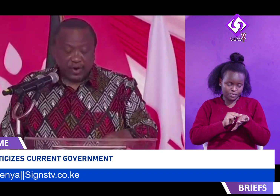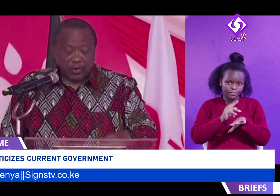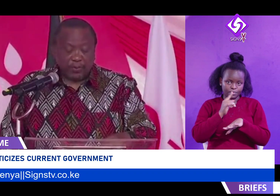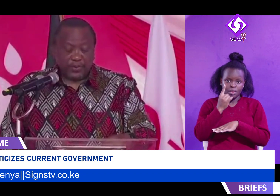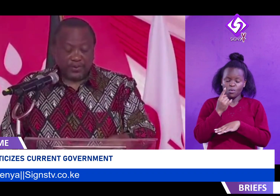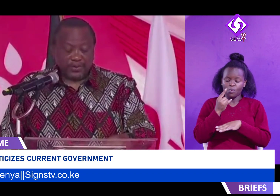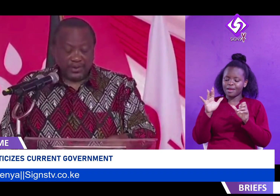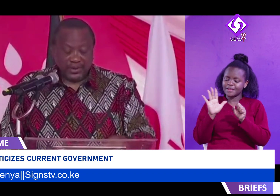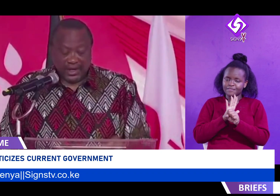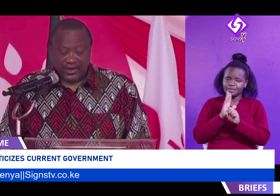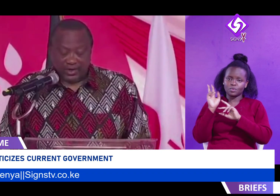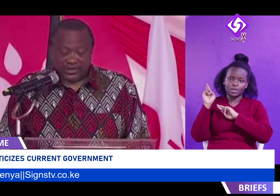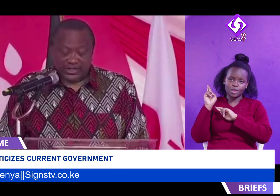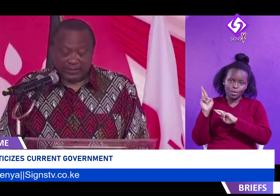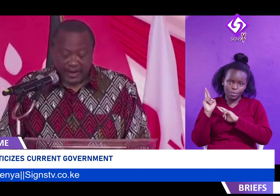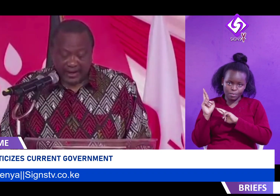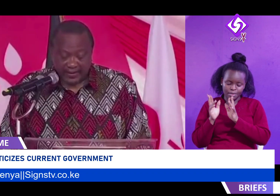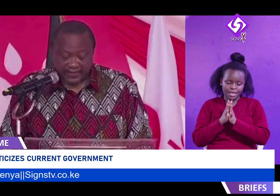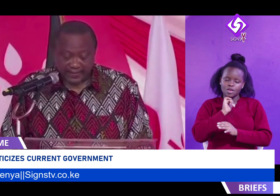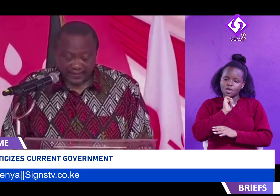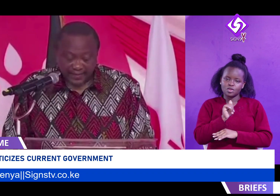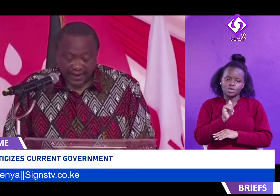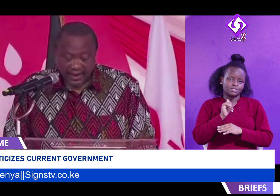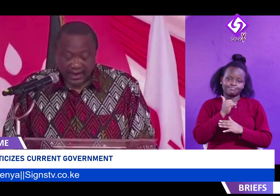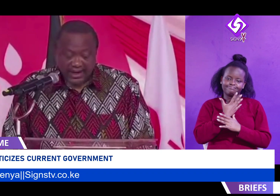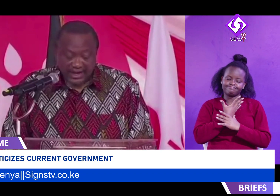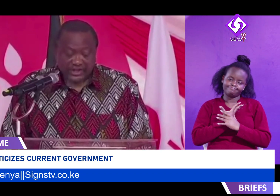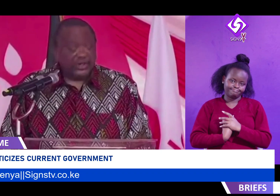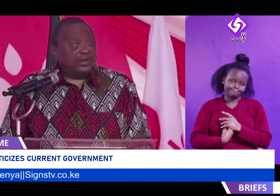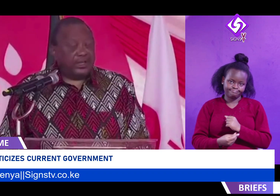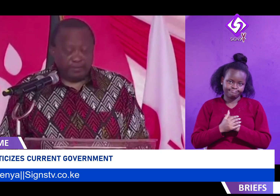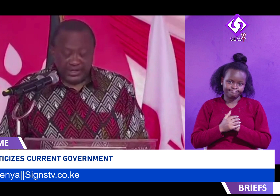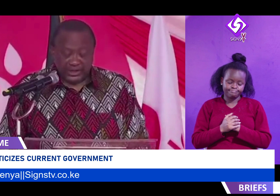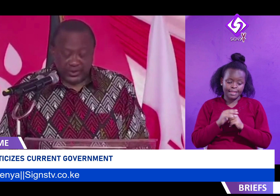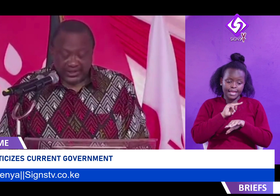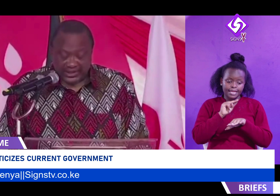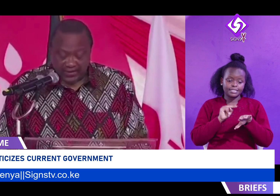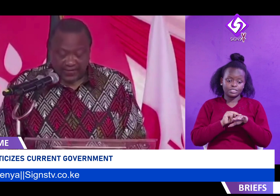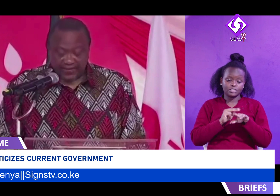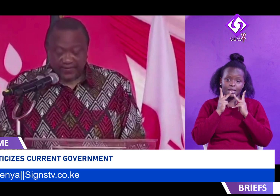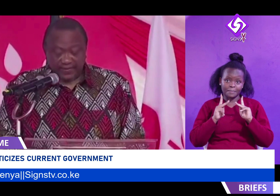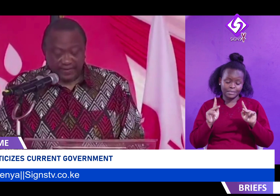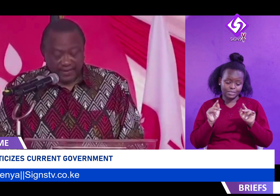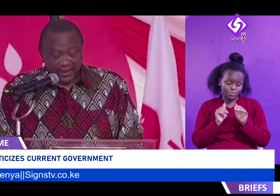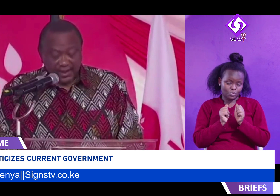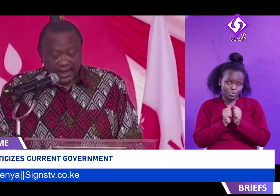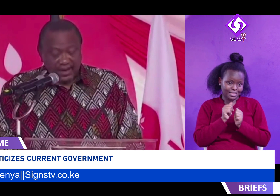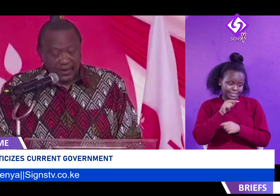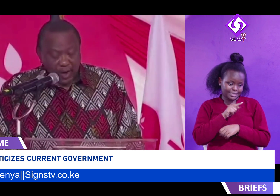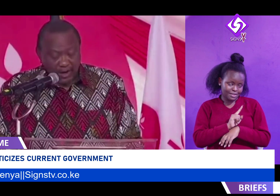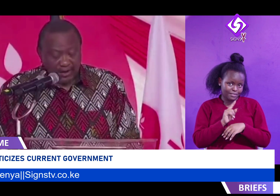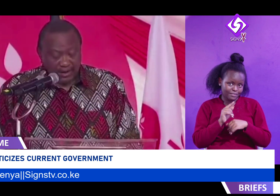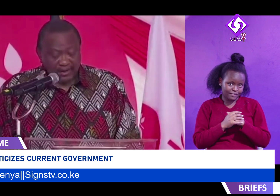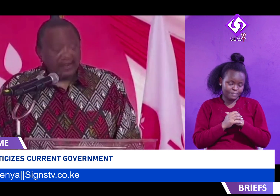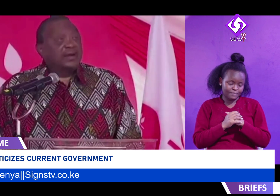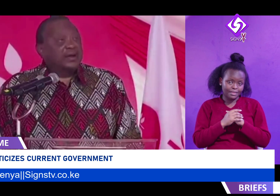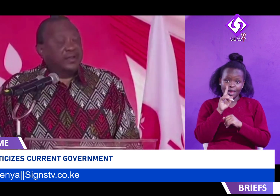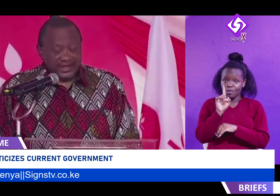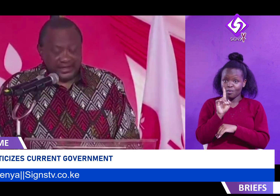filled with hope and not despair, a nation at peace with itself, and